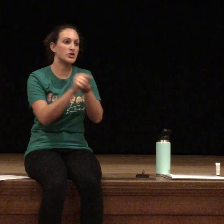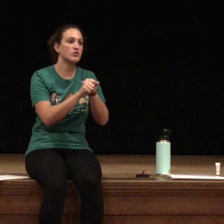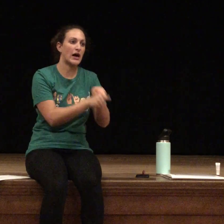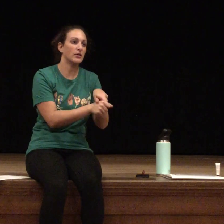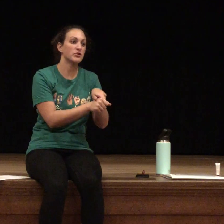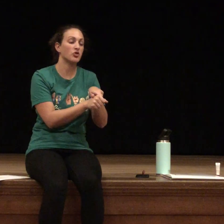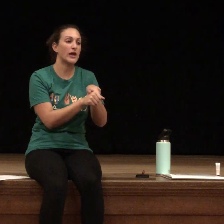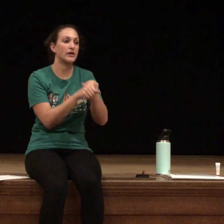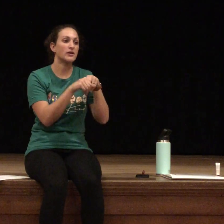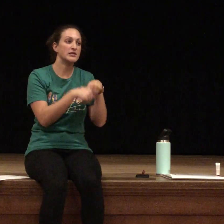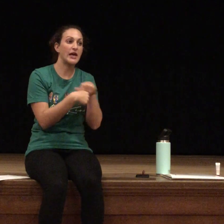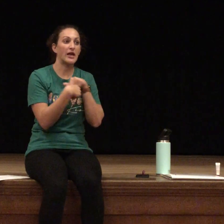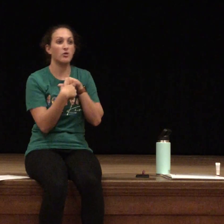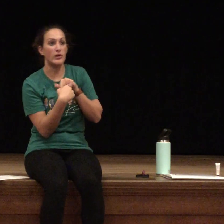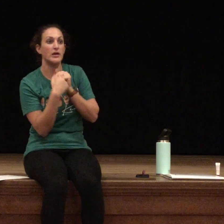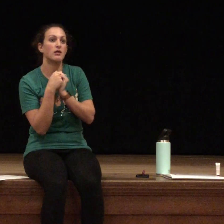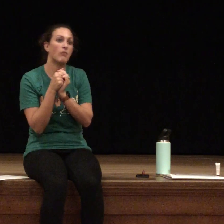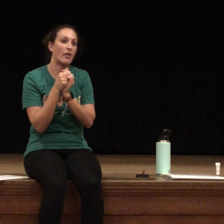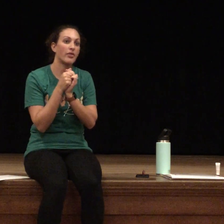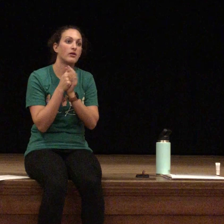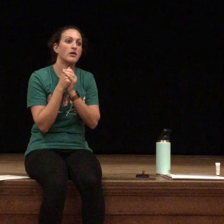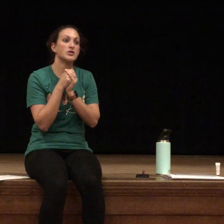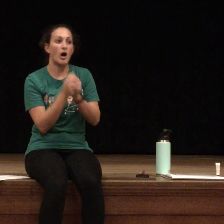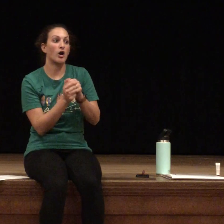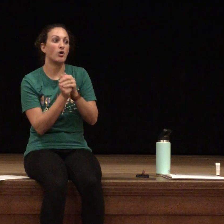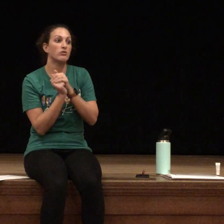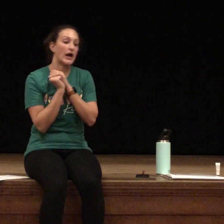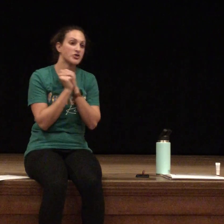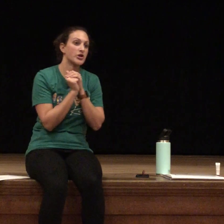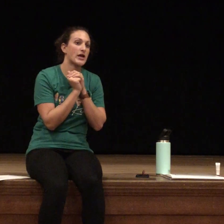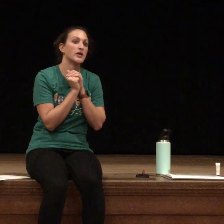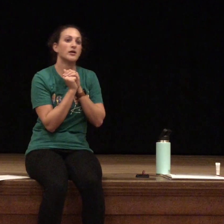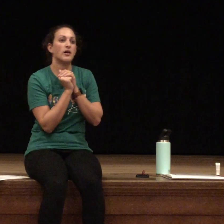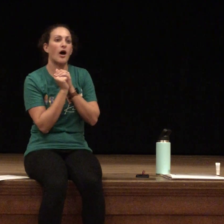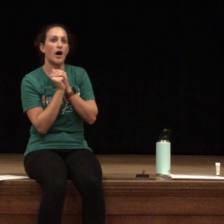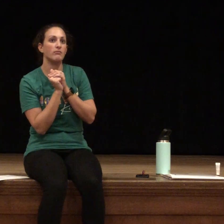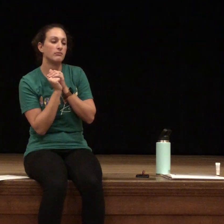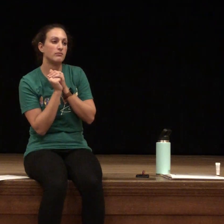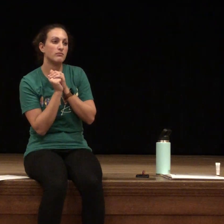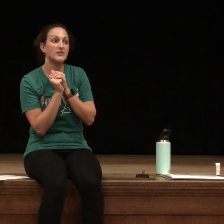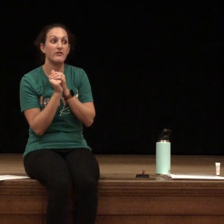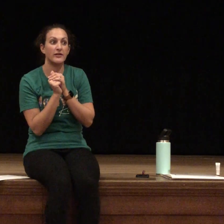time. So like day, week, month, tomorrow, yesterday, stuff like that.